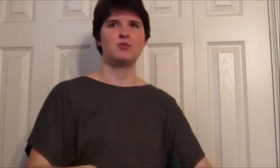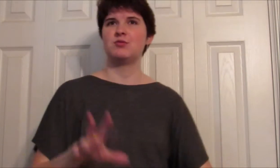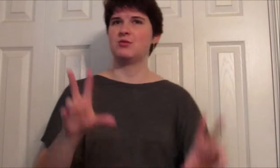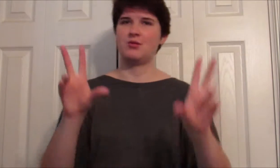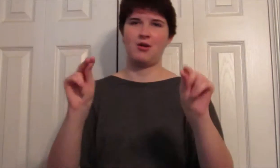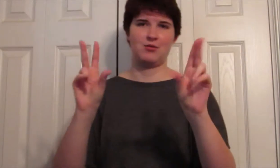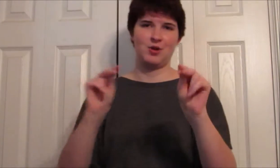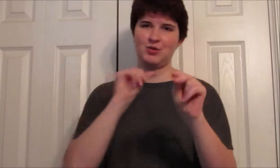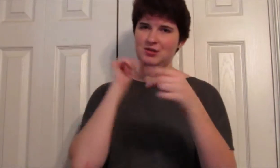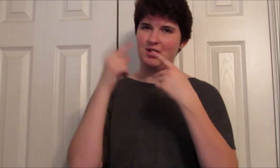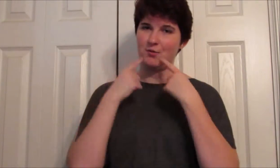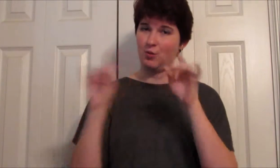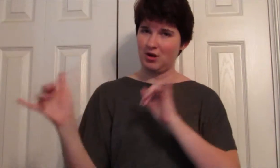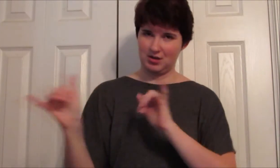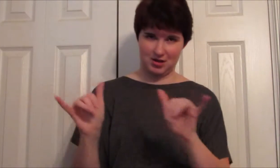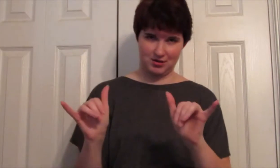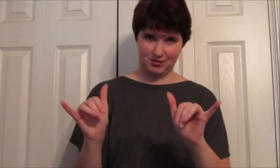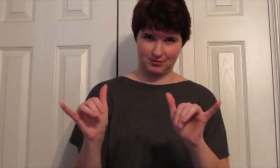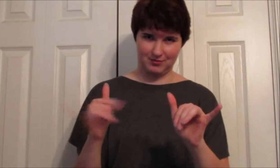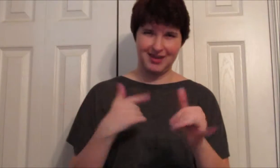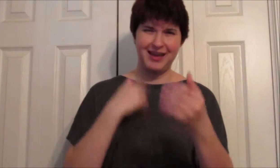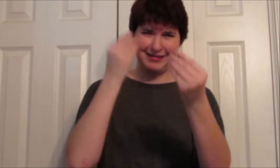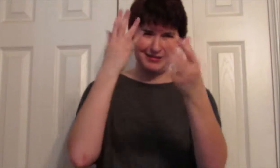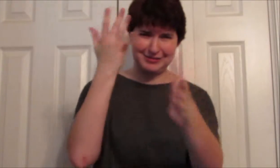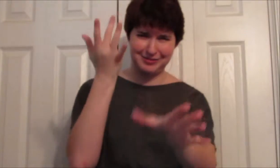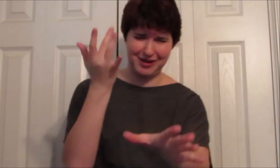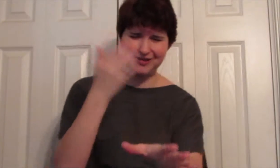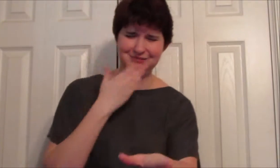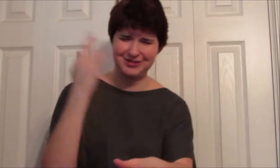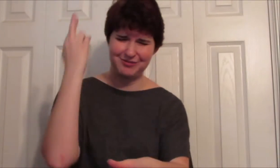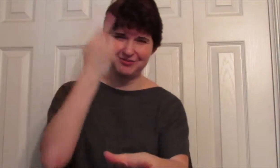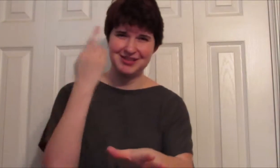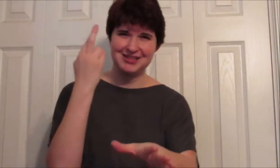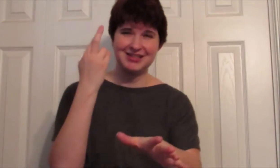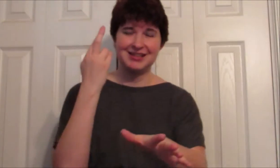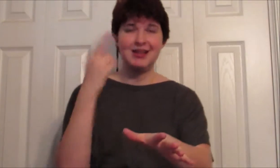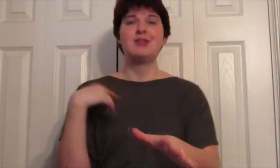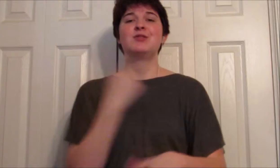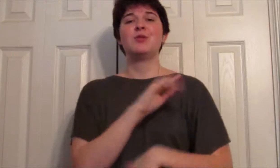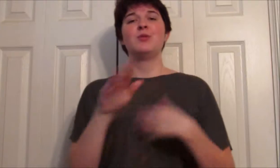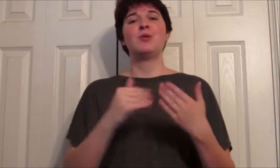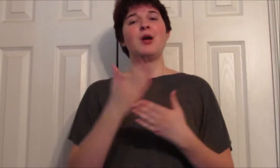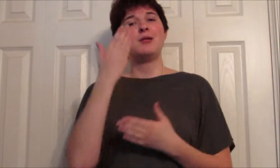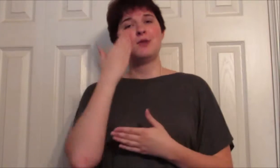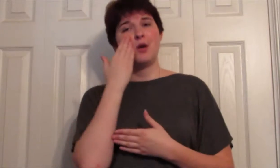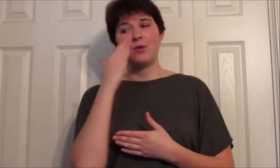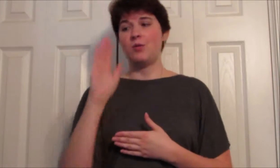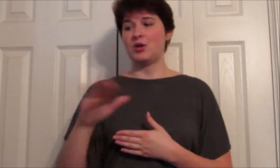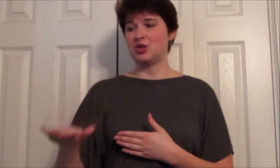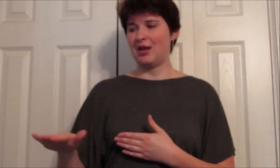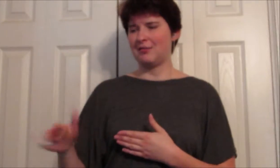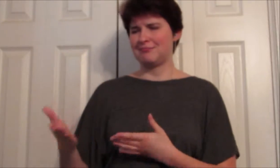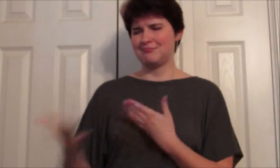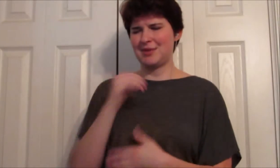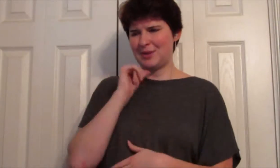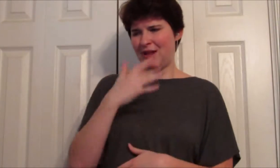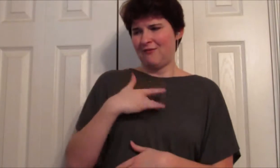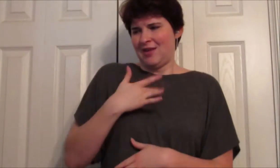Flora. That would not have worked either. And there is good reason. Because we all know that while a child may not really